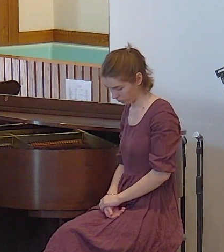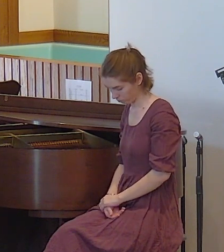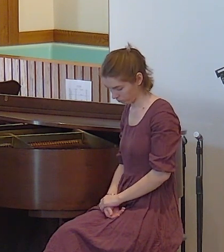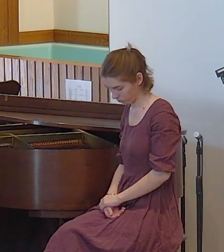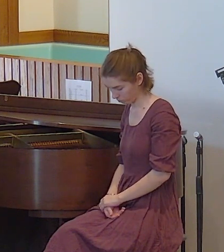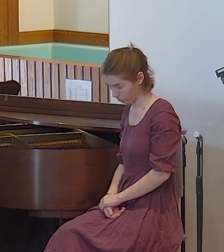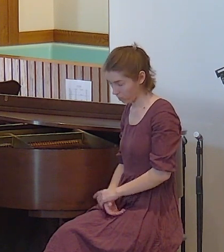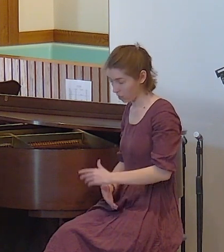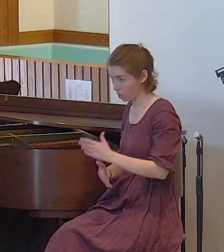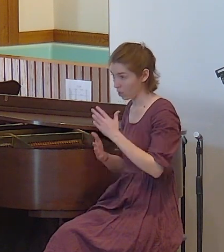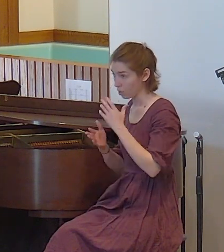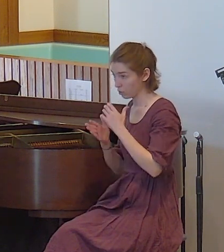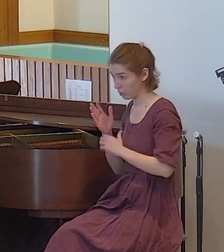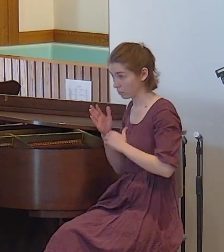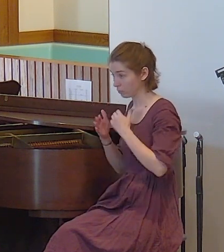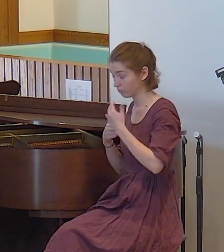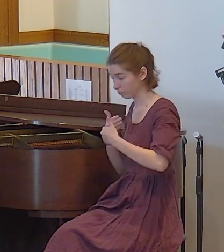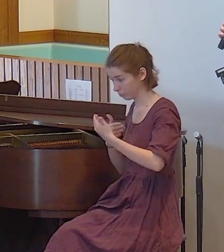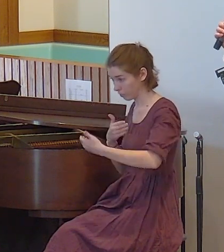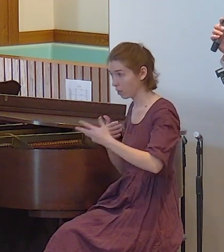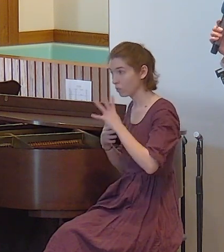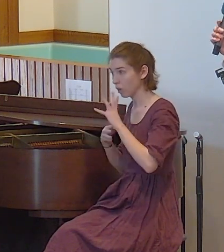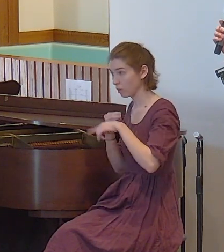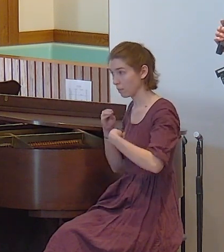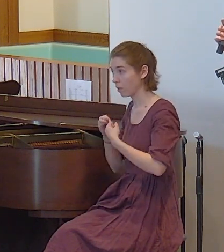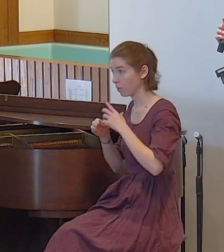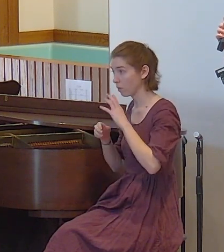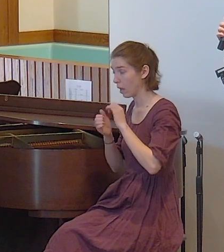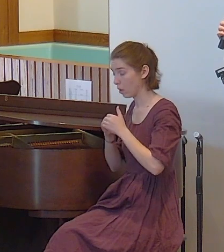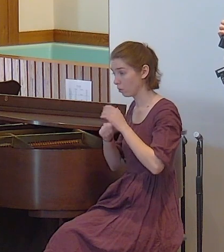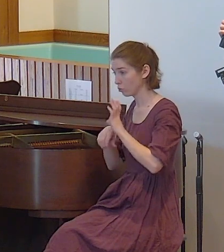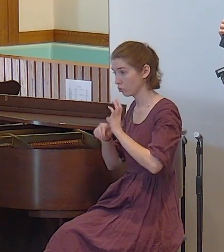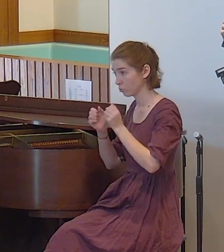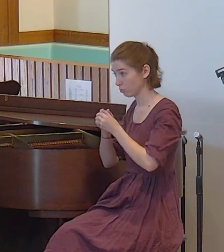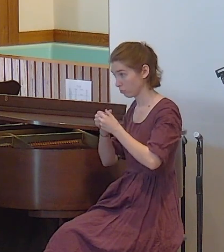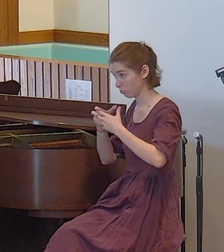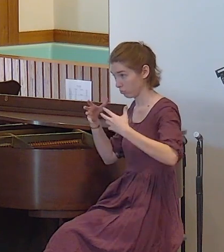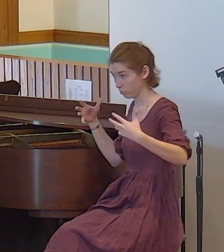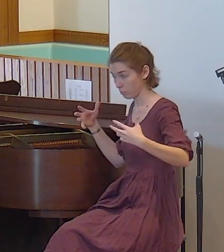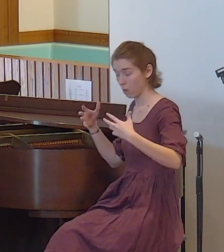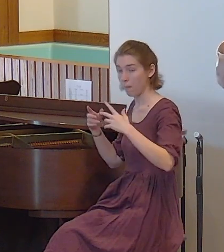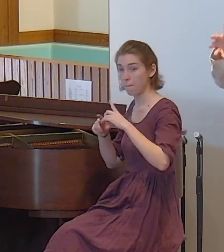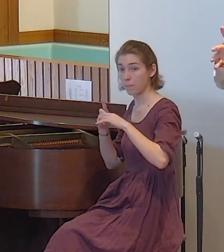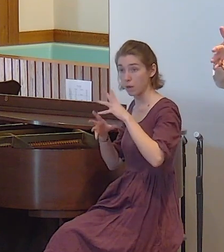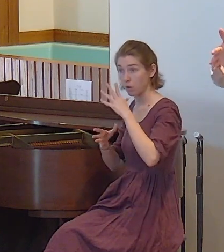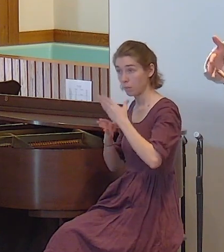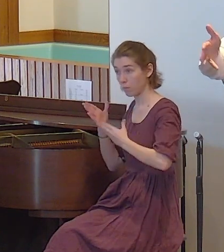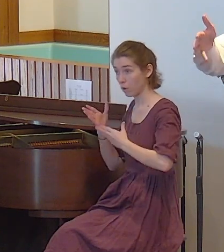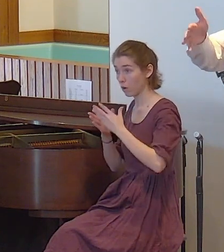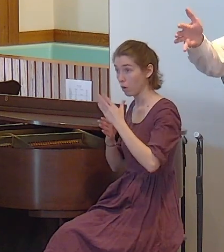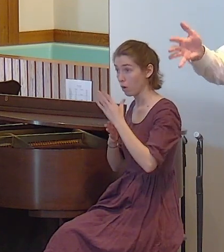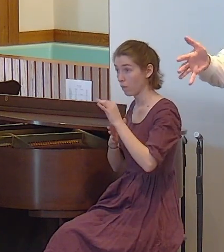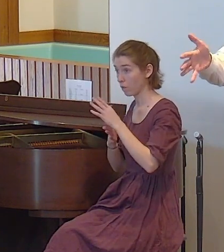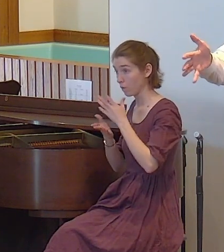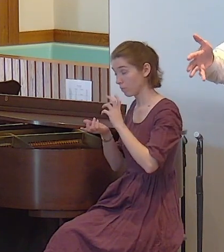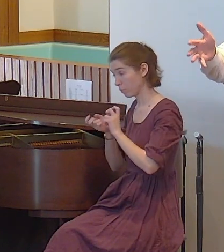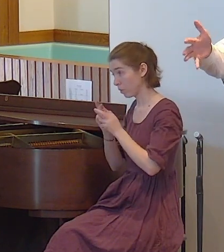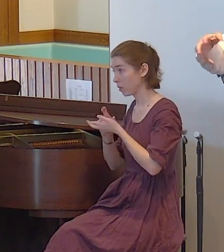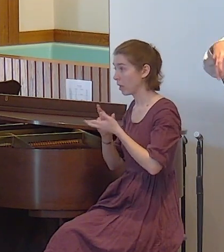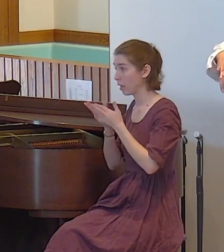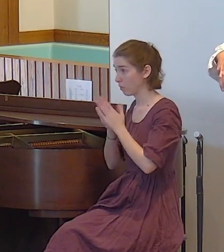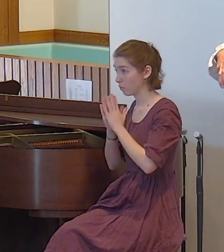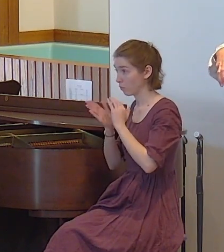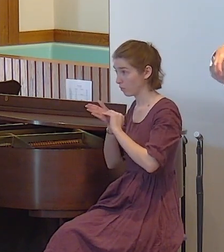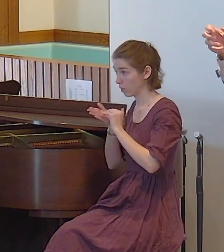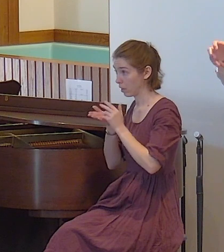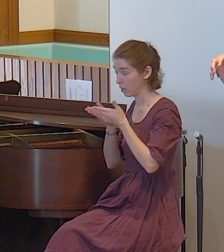The rest of the chapter talks about how the church grew from here. But there's an important part to repentance, asking for forgiveness,